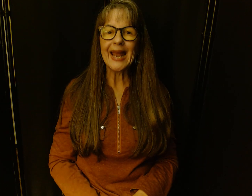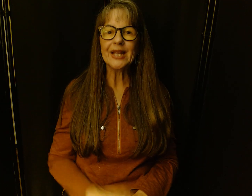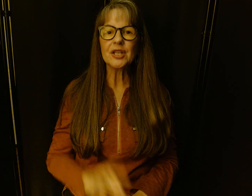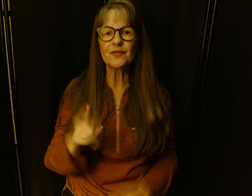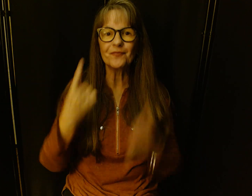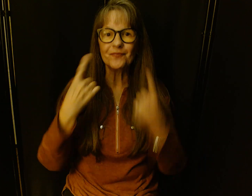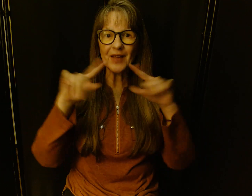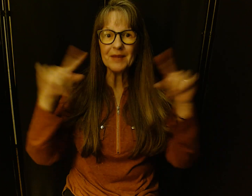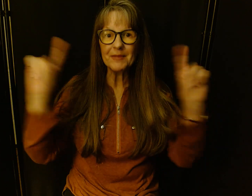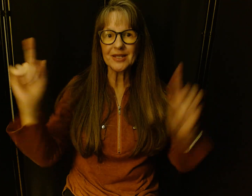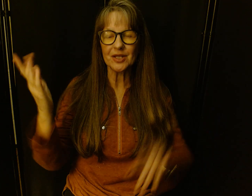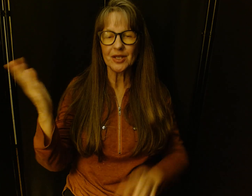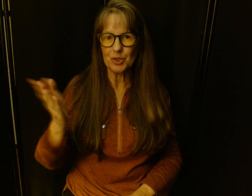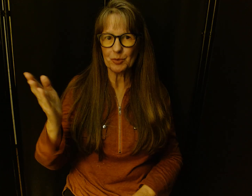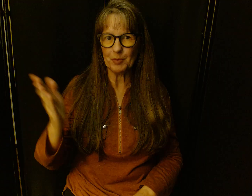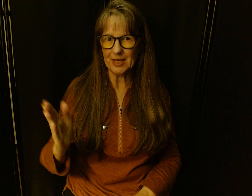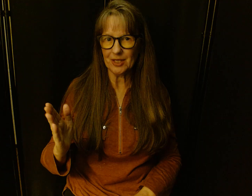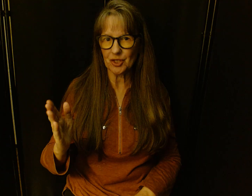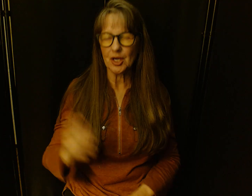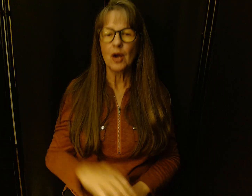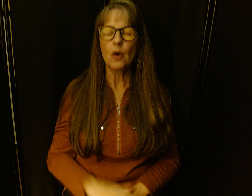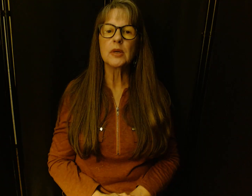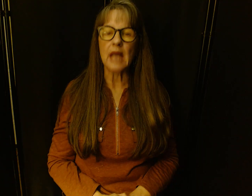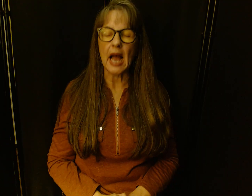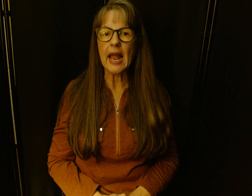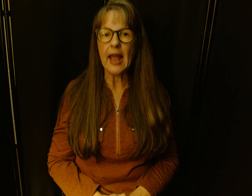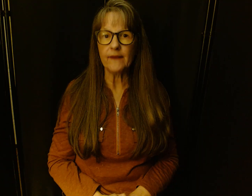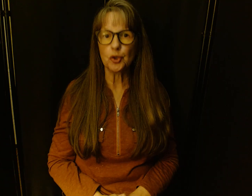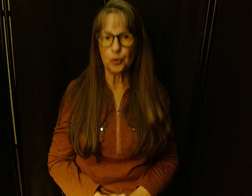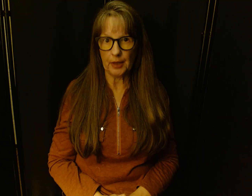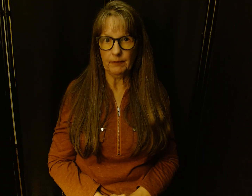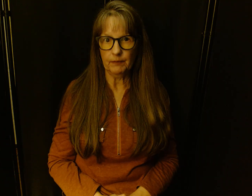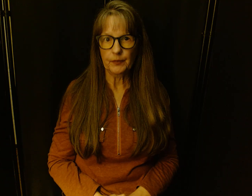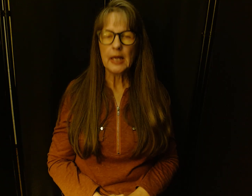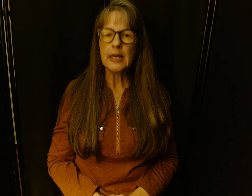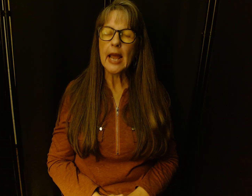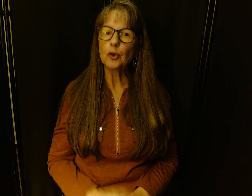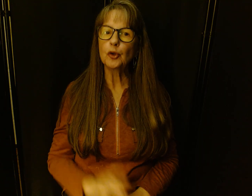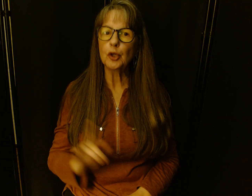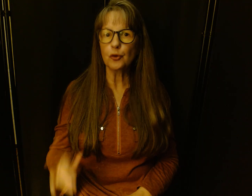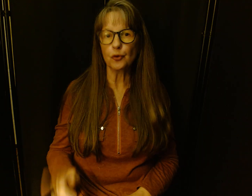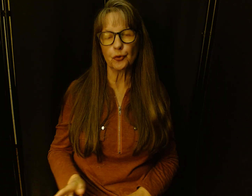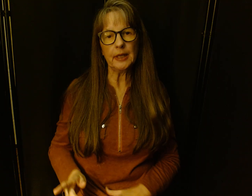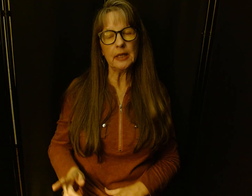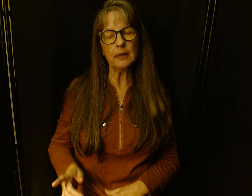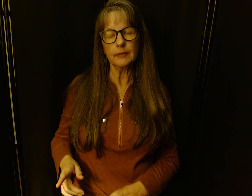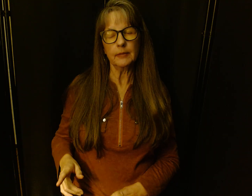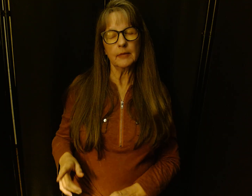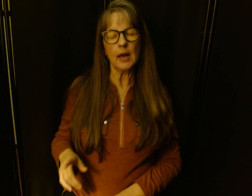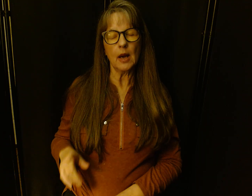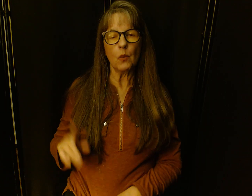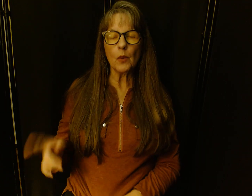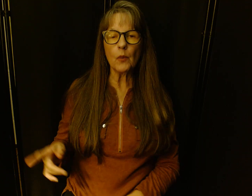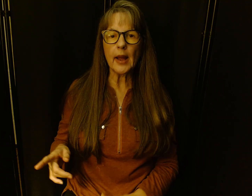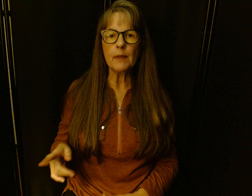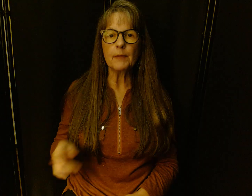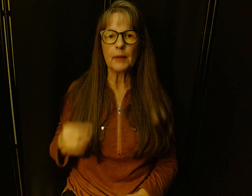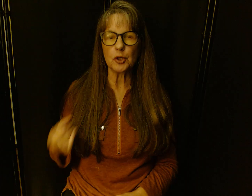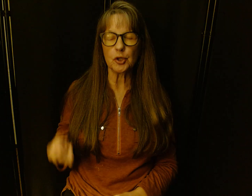his famous speech was, I have a dream. Now, you could do dream one way, but I'm going to show you the